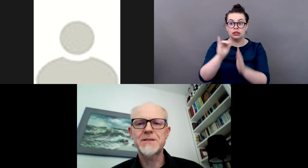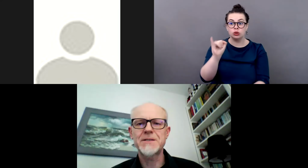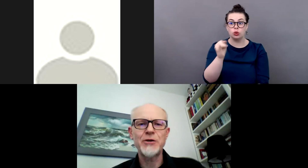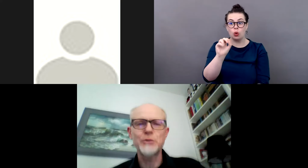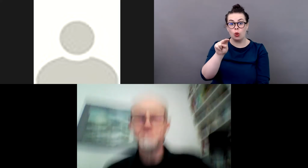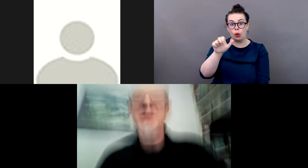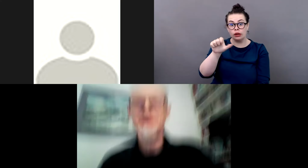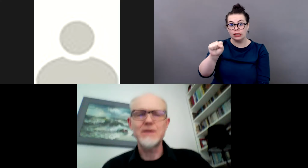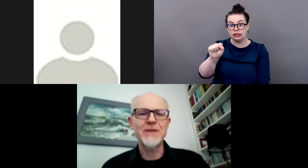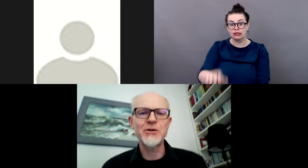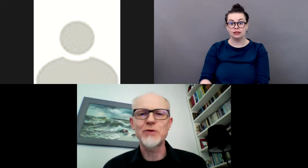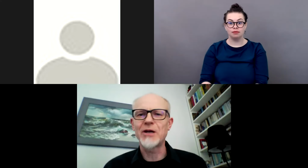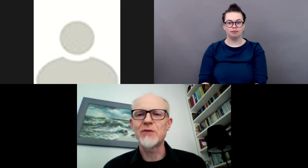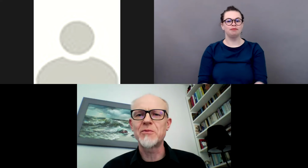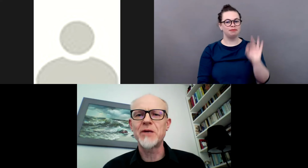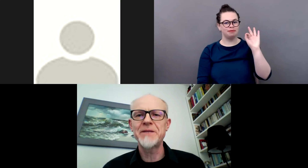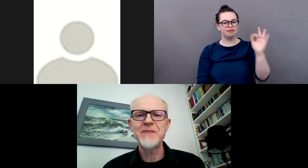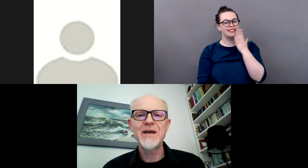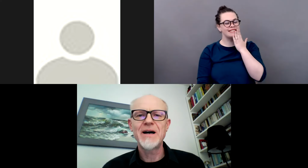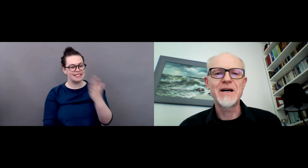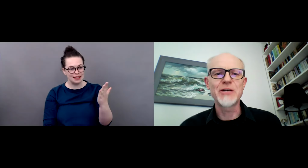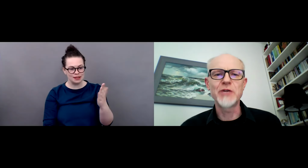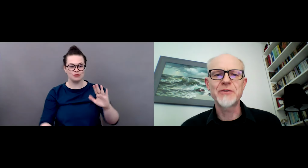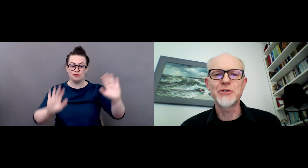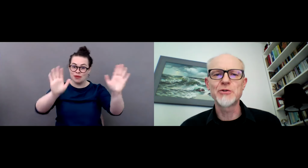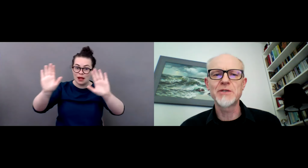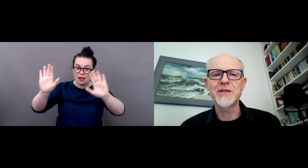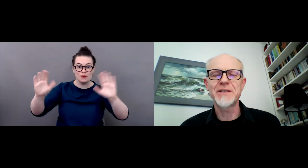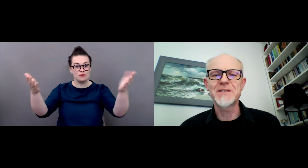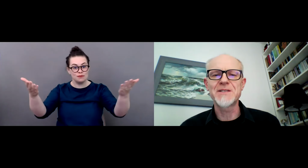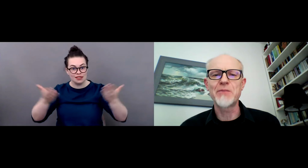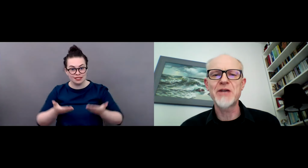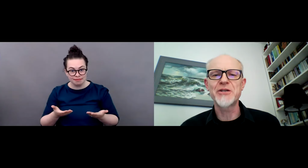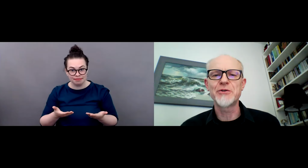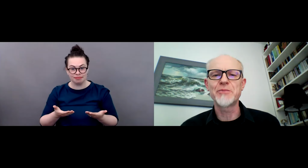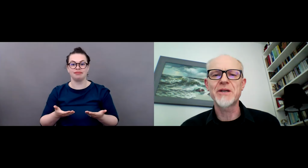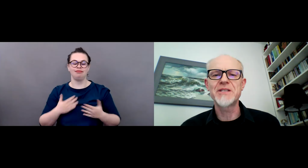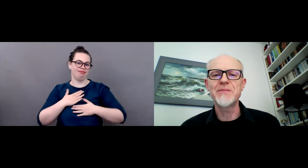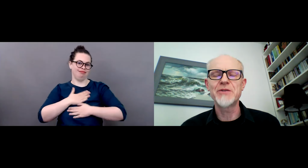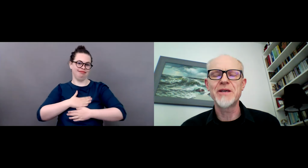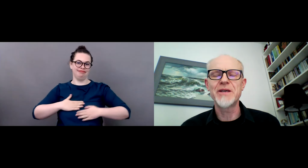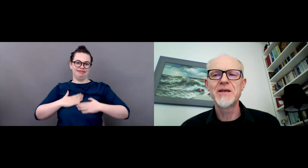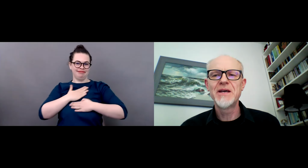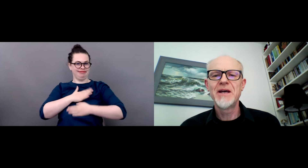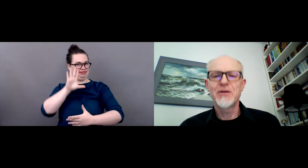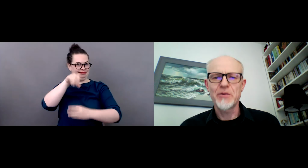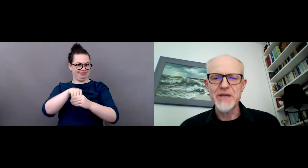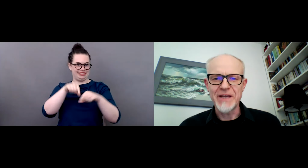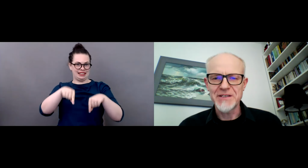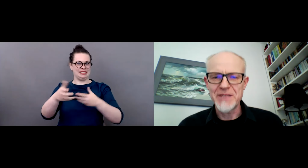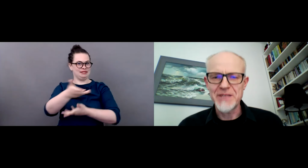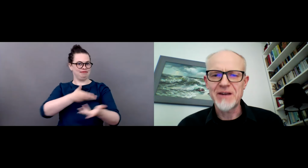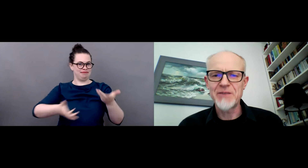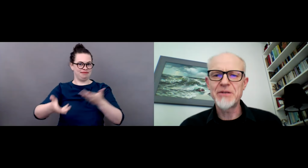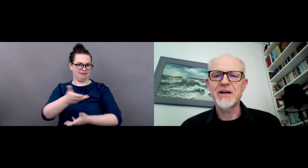Yes, thank you. Thank you. Hello, everybody. Good afternoon. It is a pleasure to participate today for me